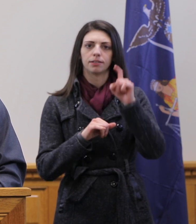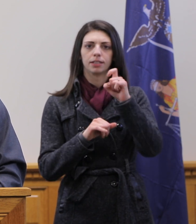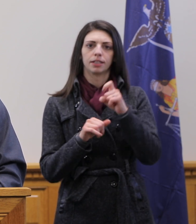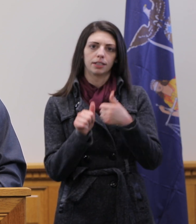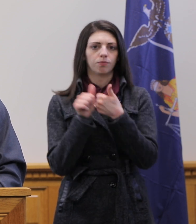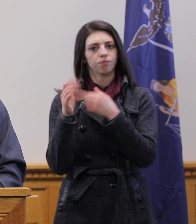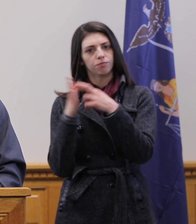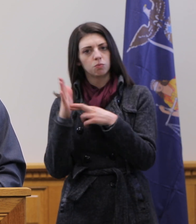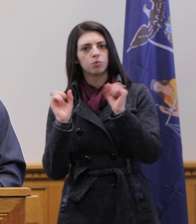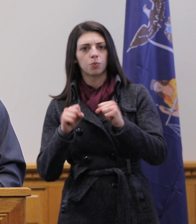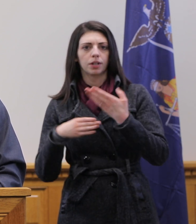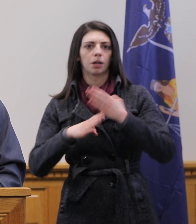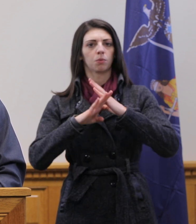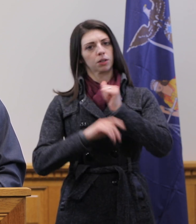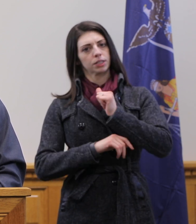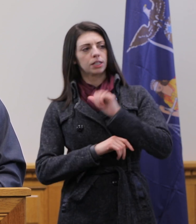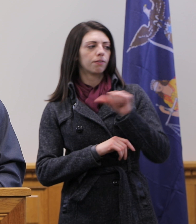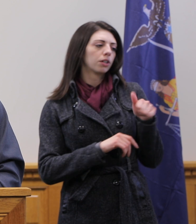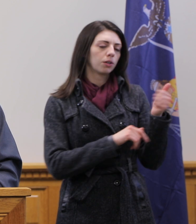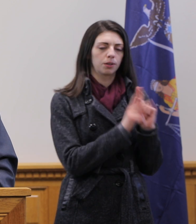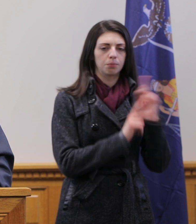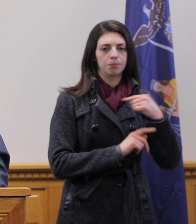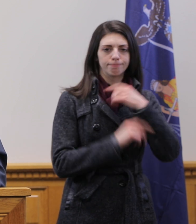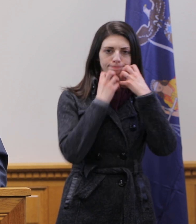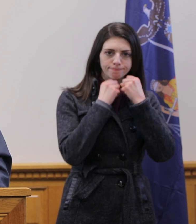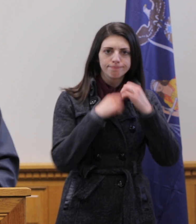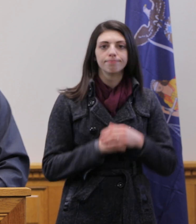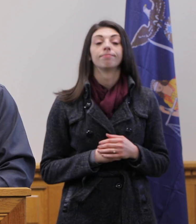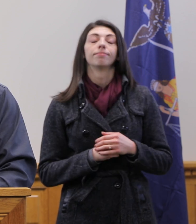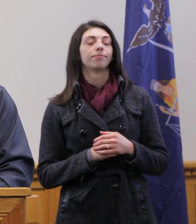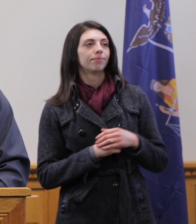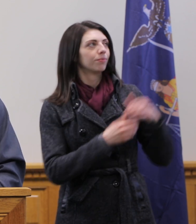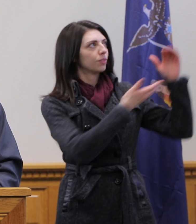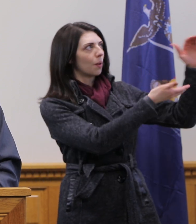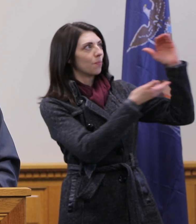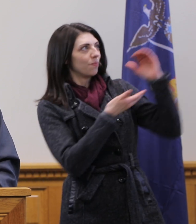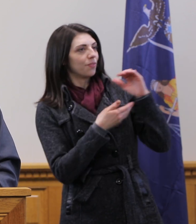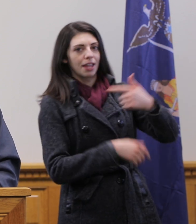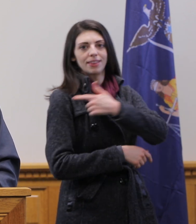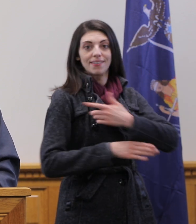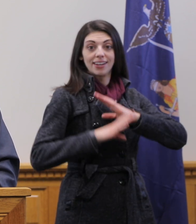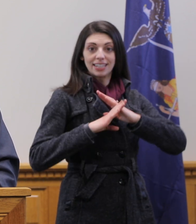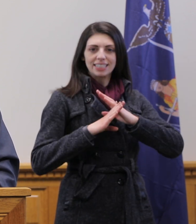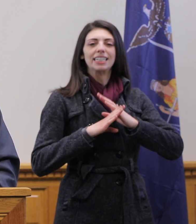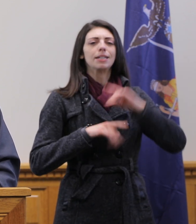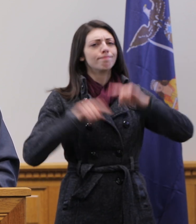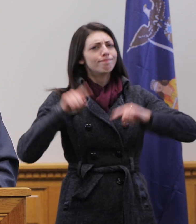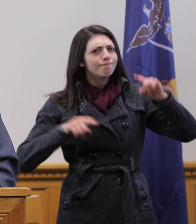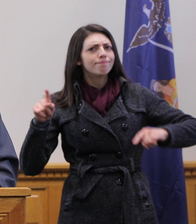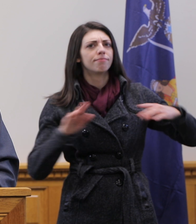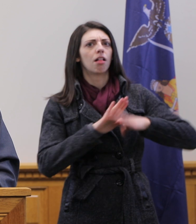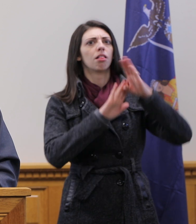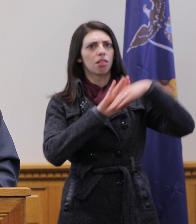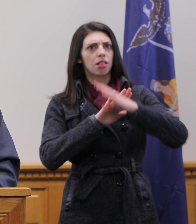to protect ourselves and our loved ones. The supply of vaccine that we receive remains inconsistent, and it is challenging for the